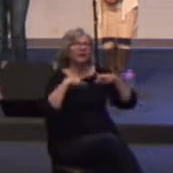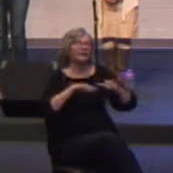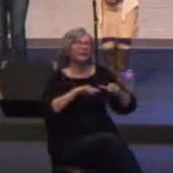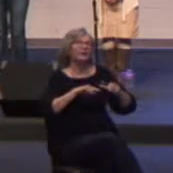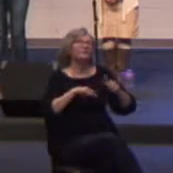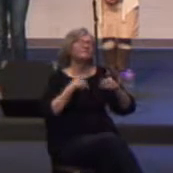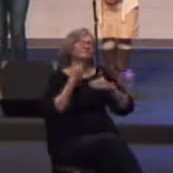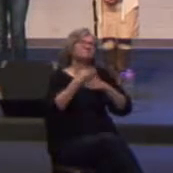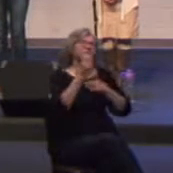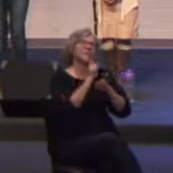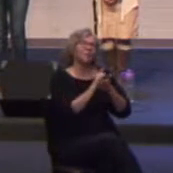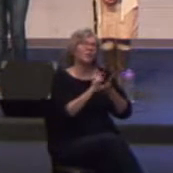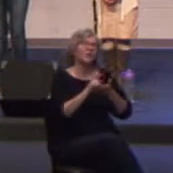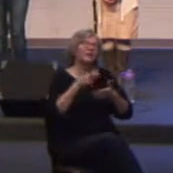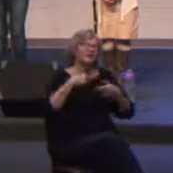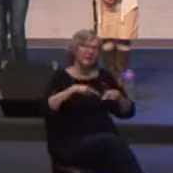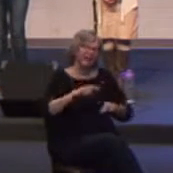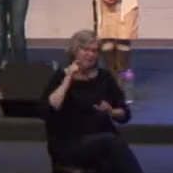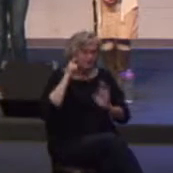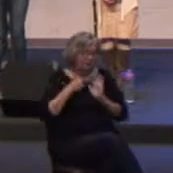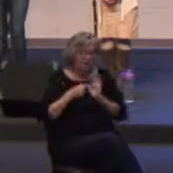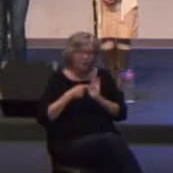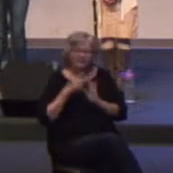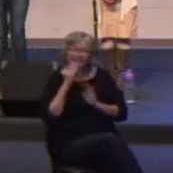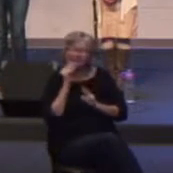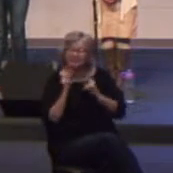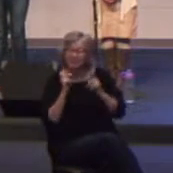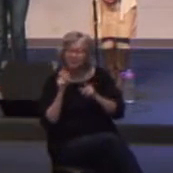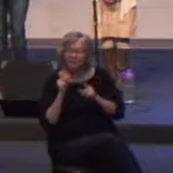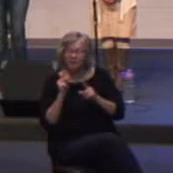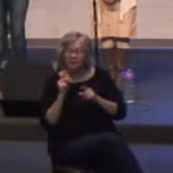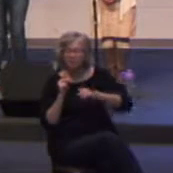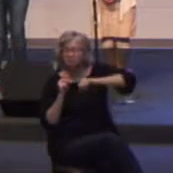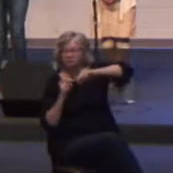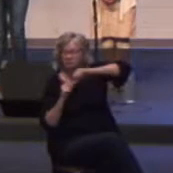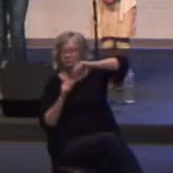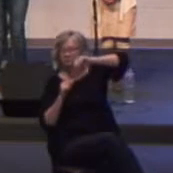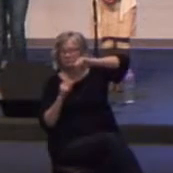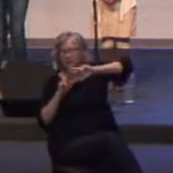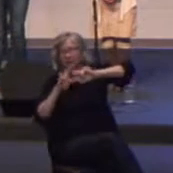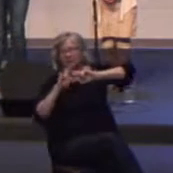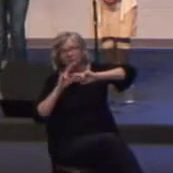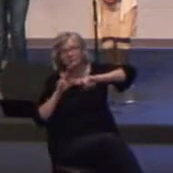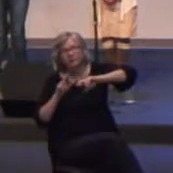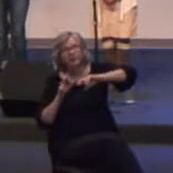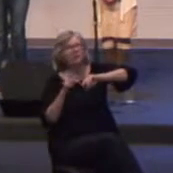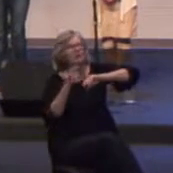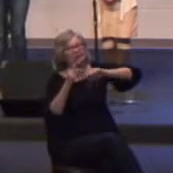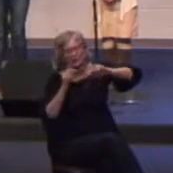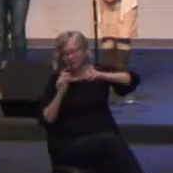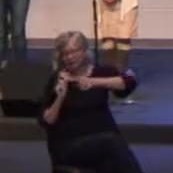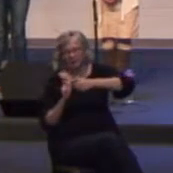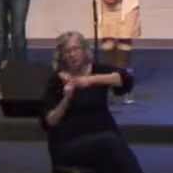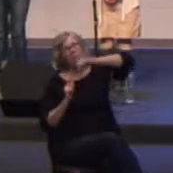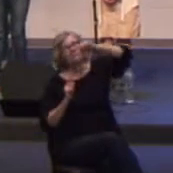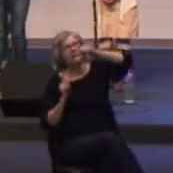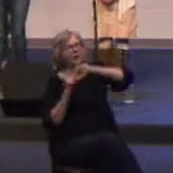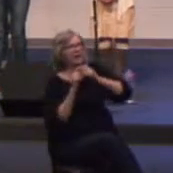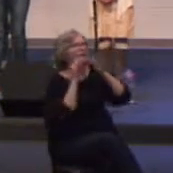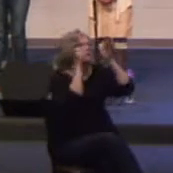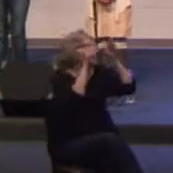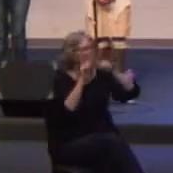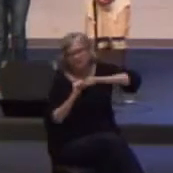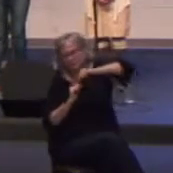make this choice over and over and over, as we see the Israelites turn back away from you and respond to coming back to you, and turn back away from you and respond to coming back to you,